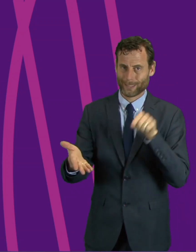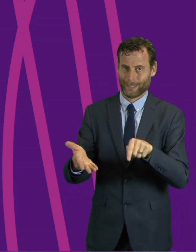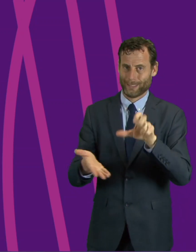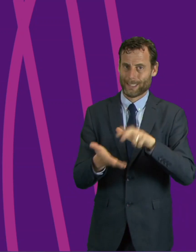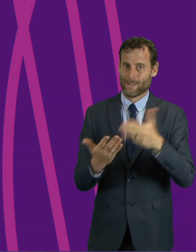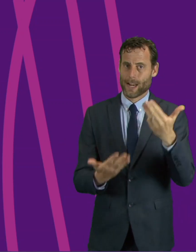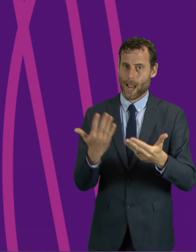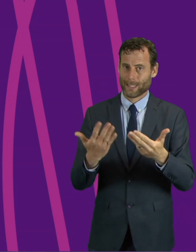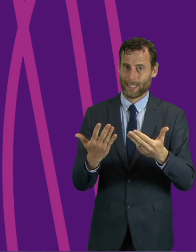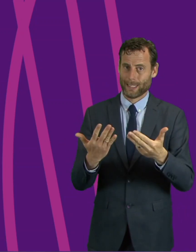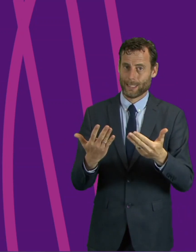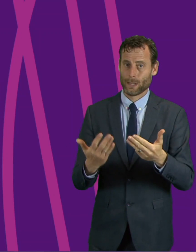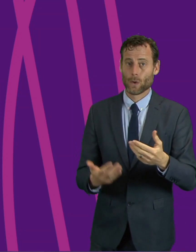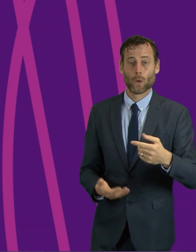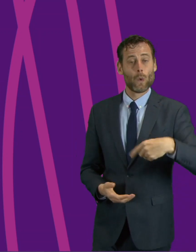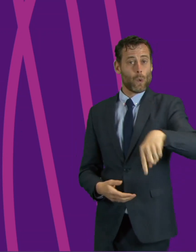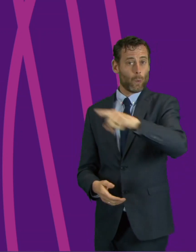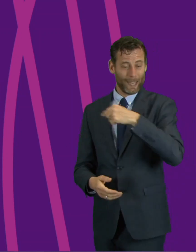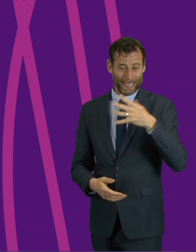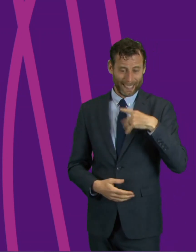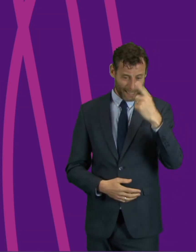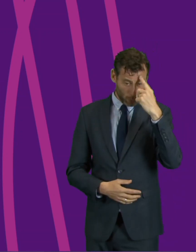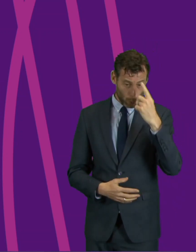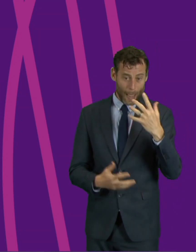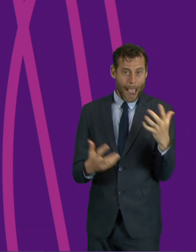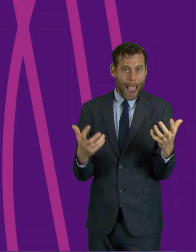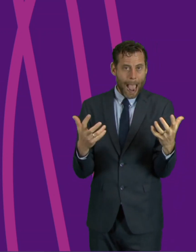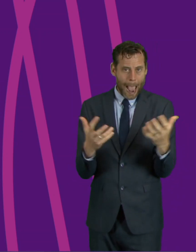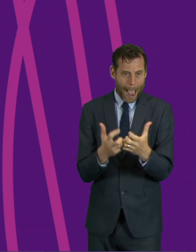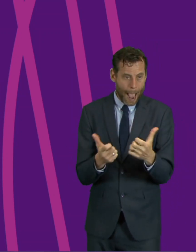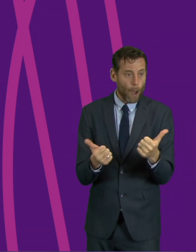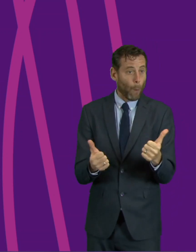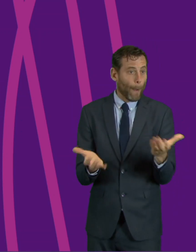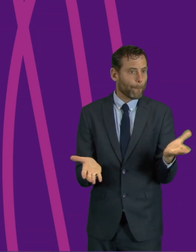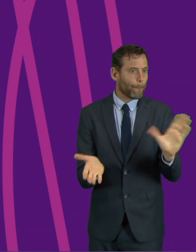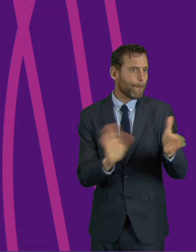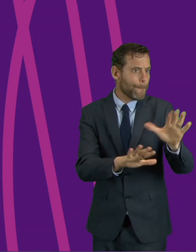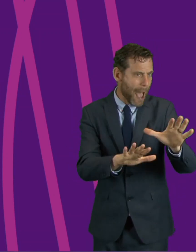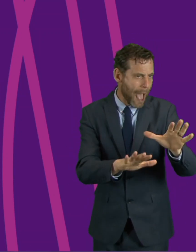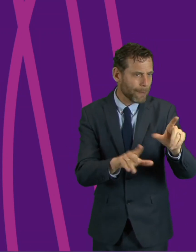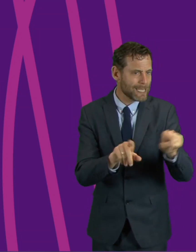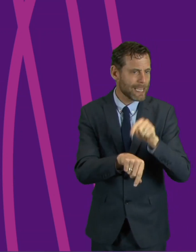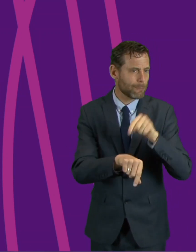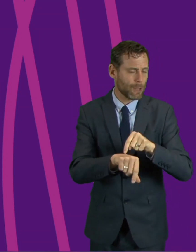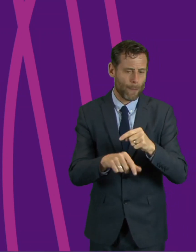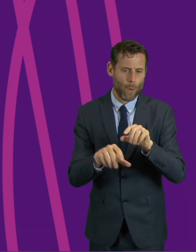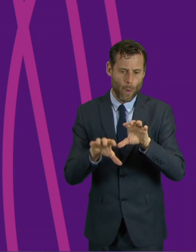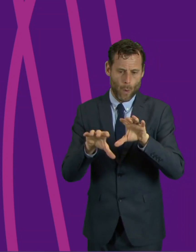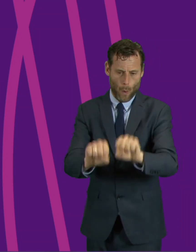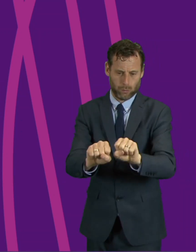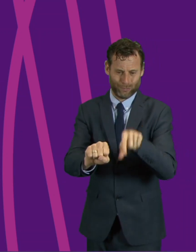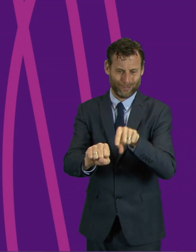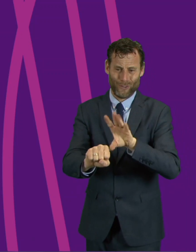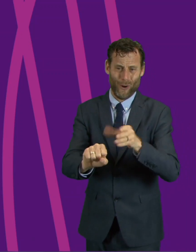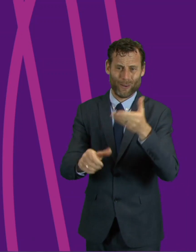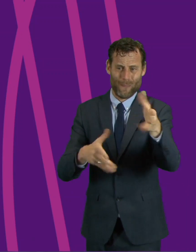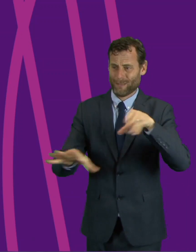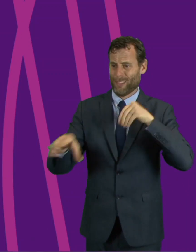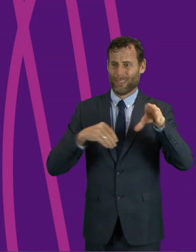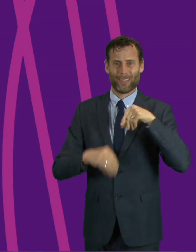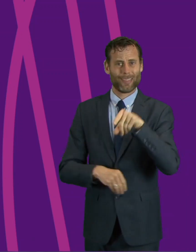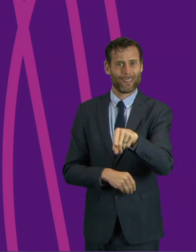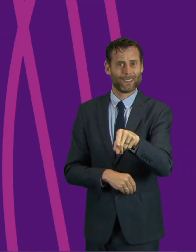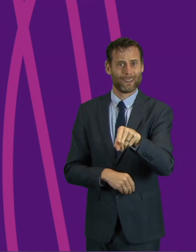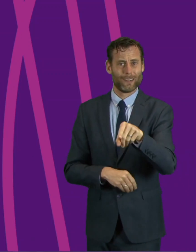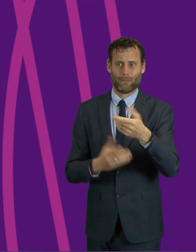better balance that allows people to get back to a degree of normality that mitigates these unintended consequences but doesn't risk